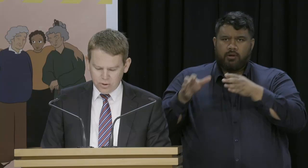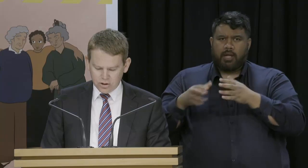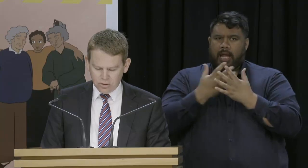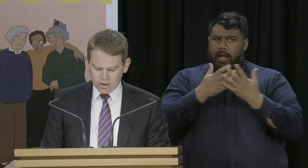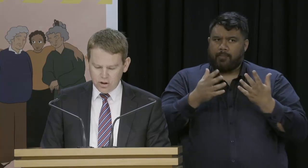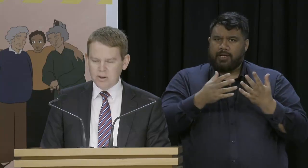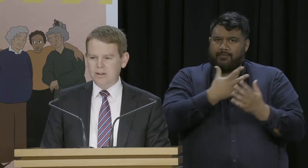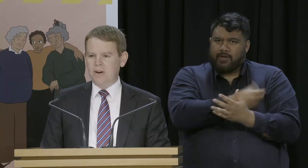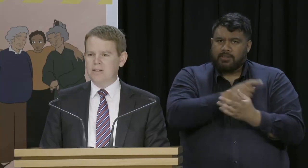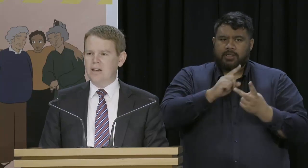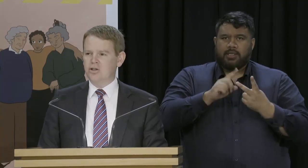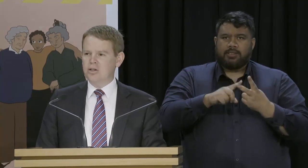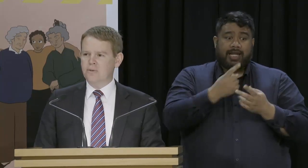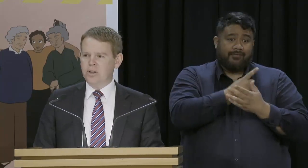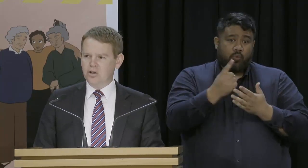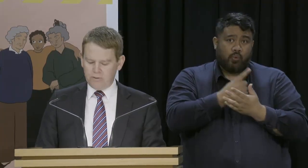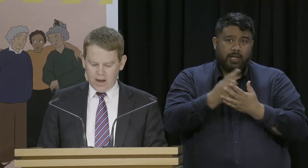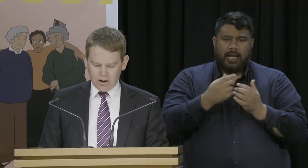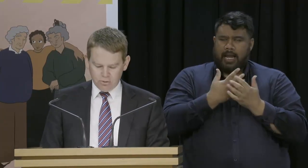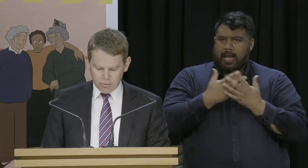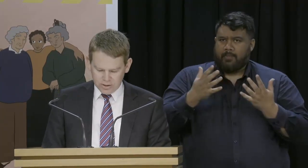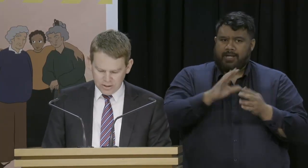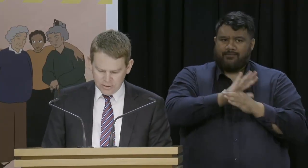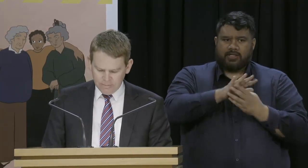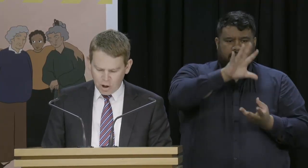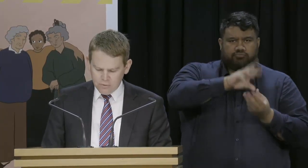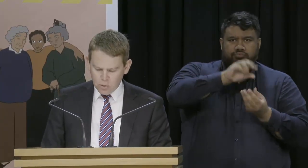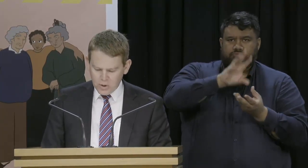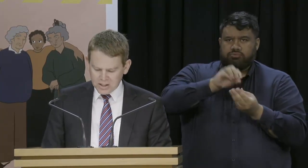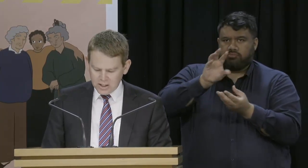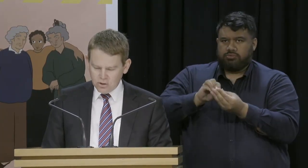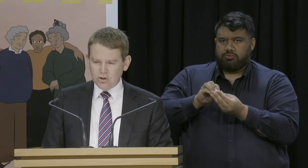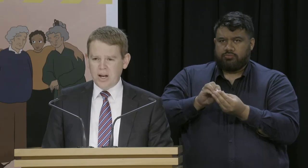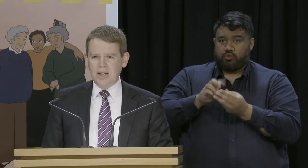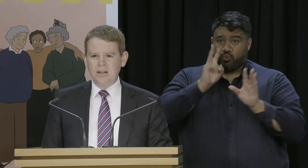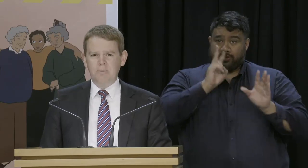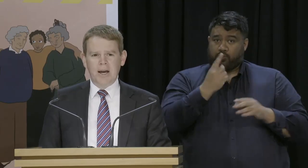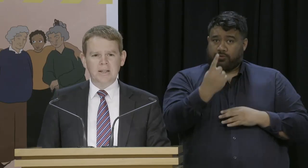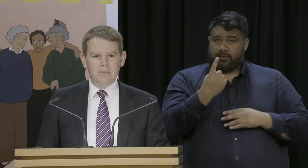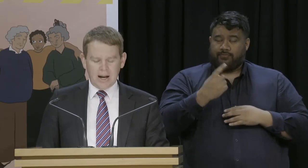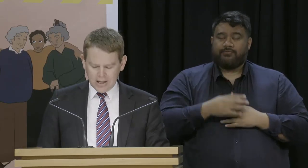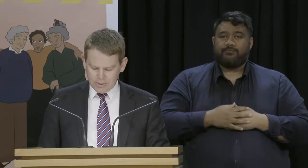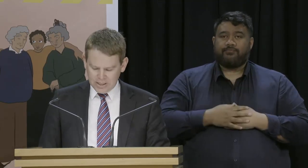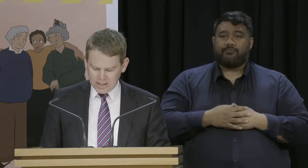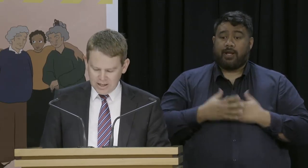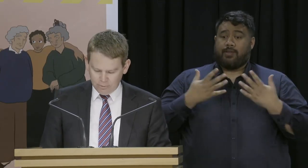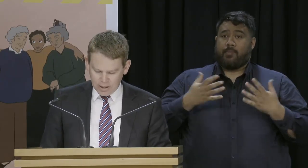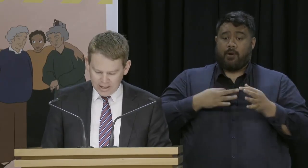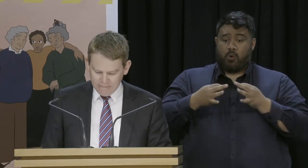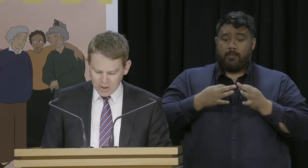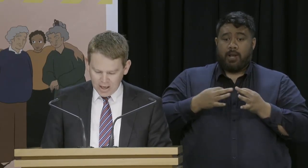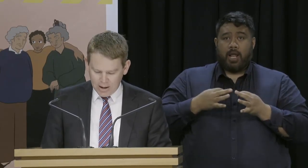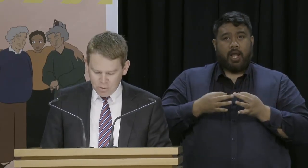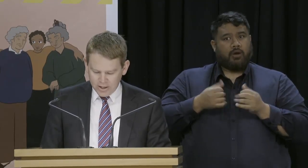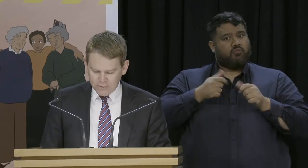a table that shows cumulative vaccinations for each of our groups. Overall, we continue to track ahead of plan. It's about 8% ahead of